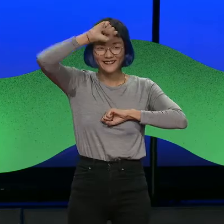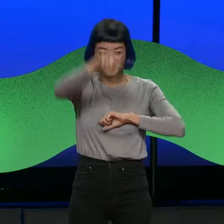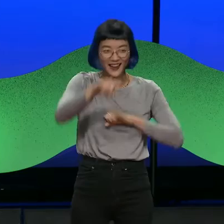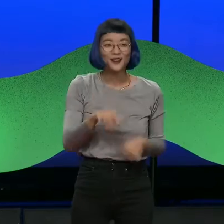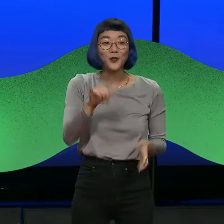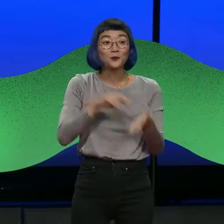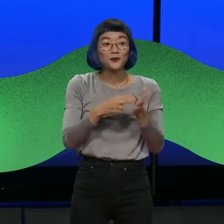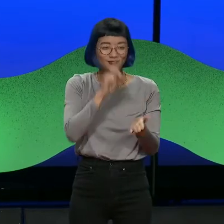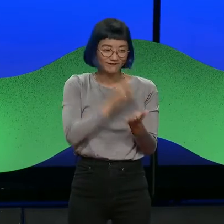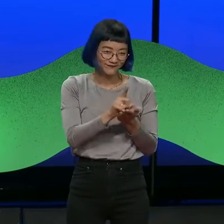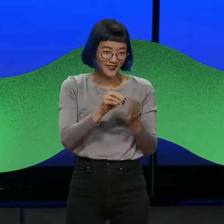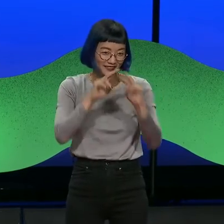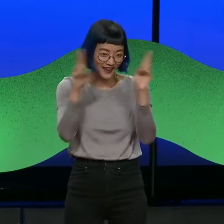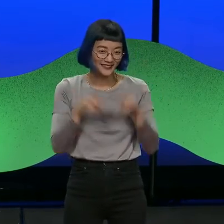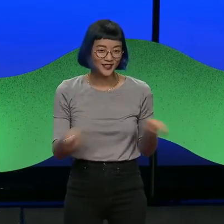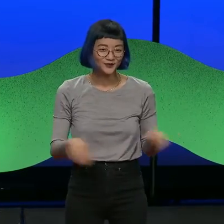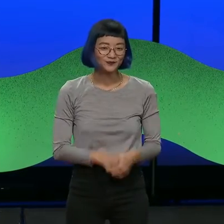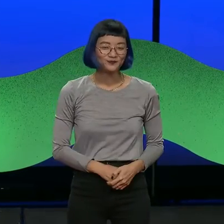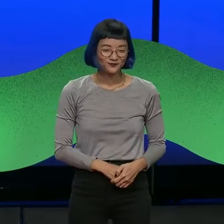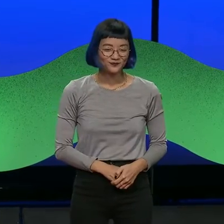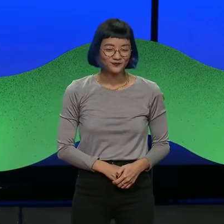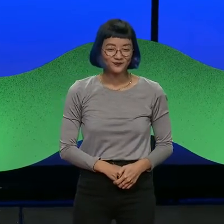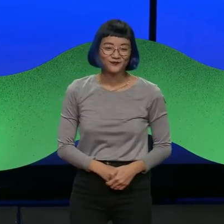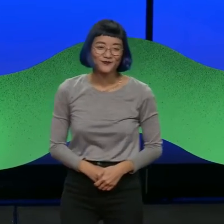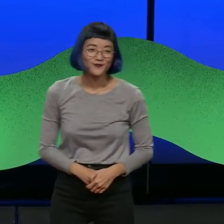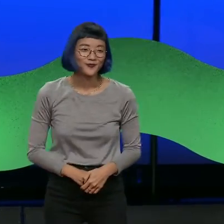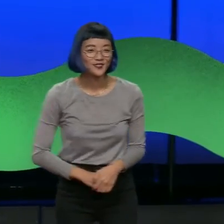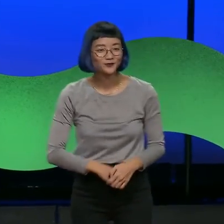Yes, you got it. That means to fall in love in International Sign Language.